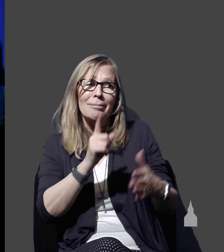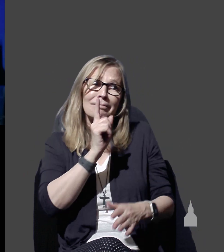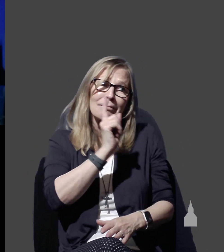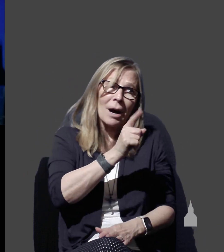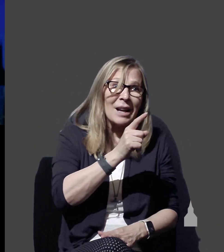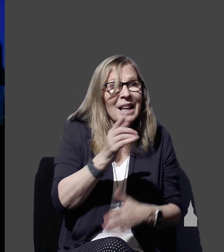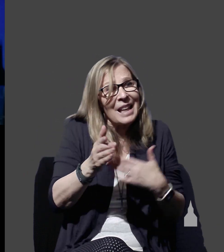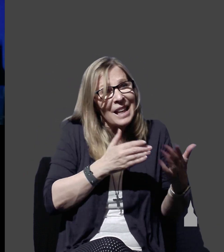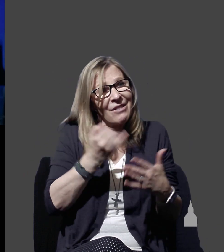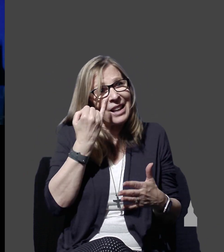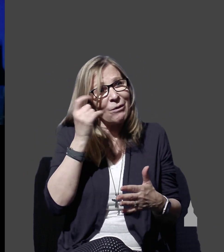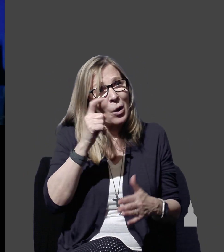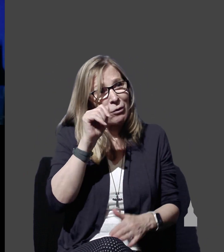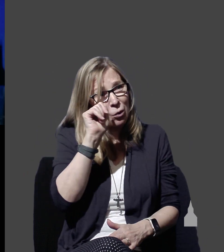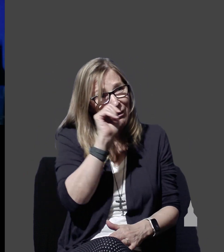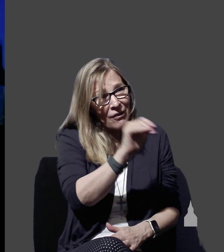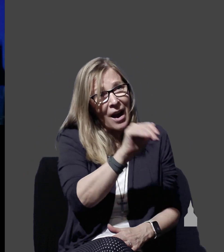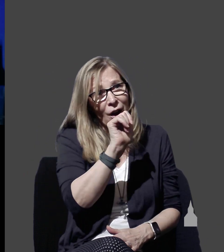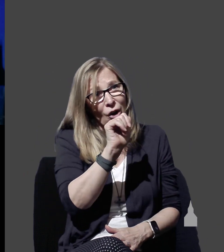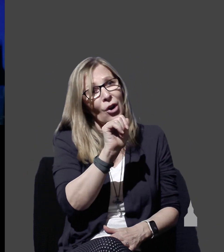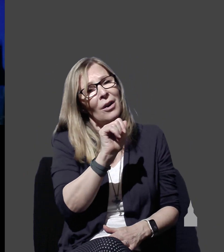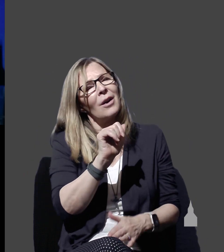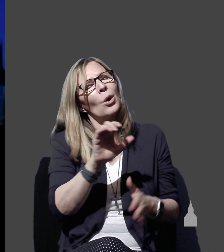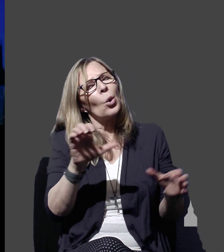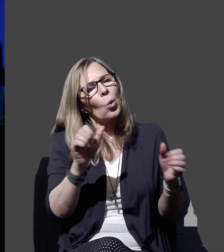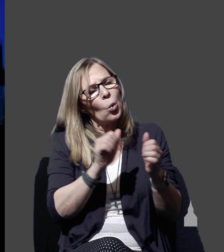with kindness and gentleness.